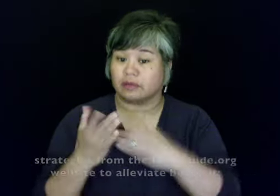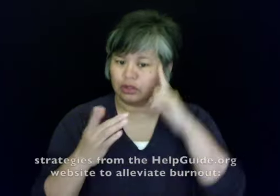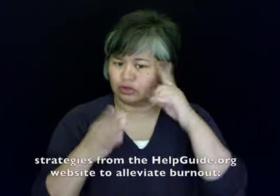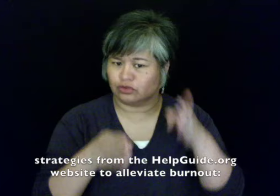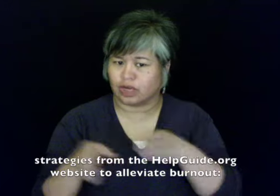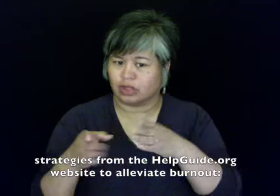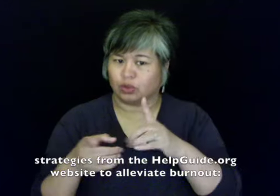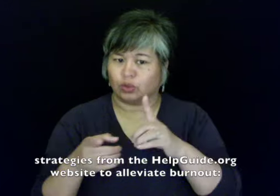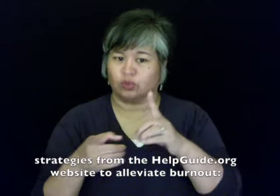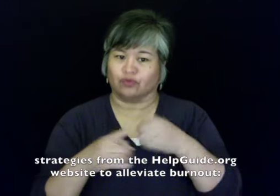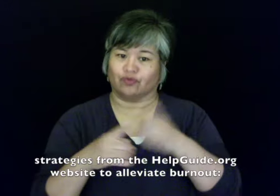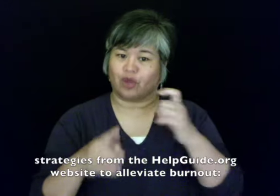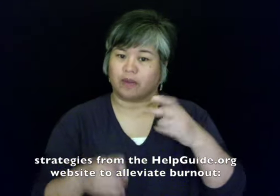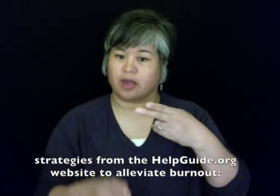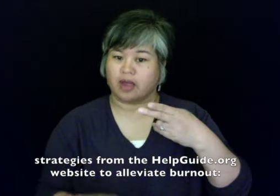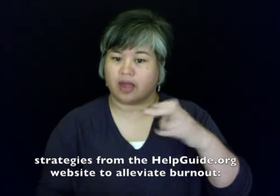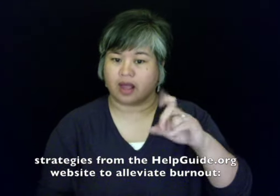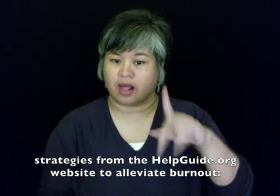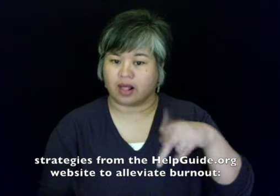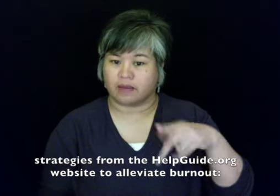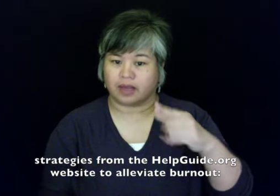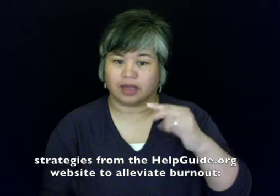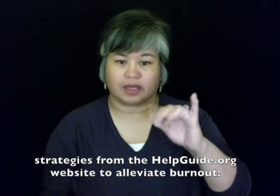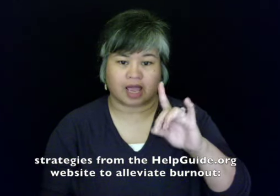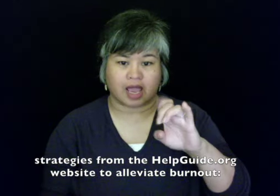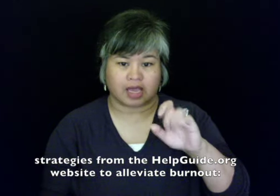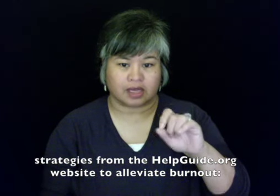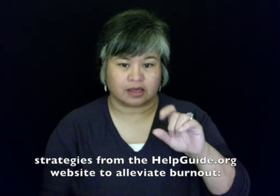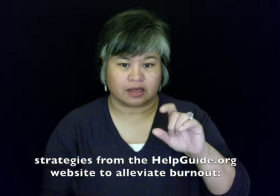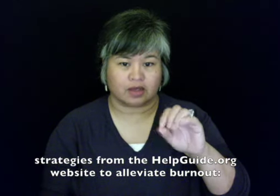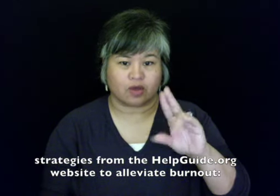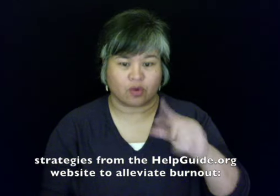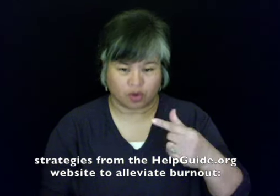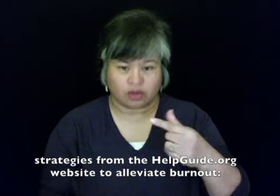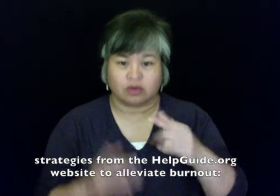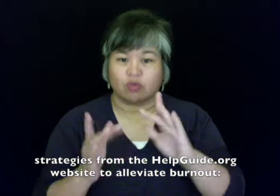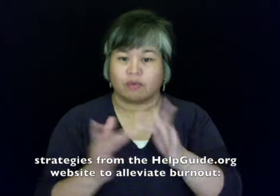there are some strategies from the helpguide.org website to alleviate burnout.